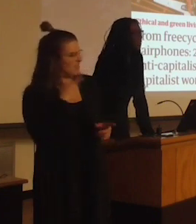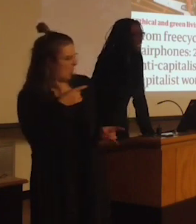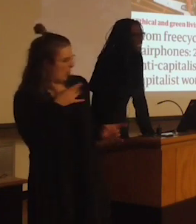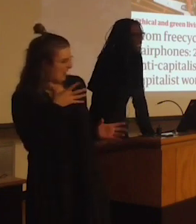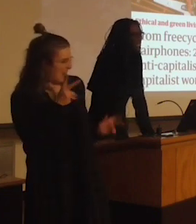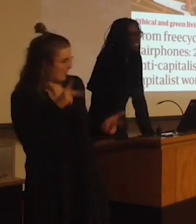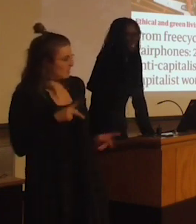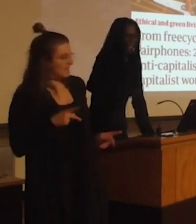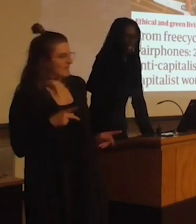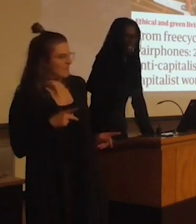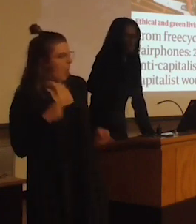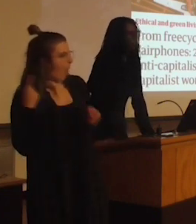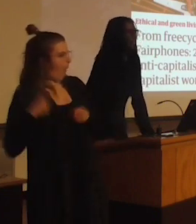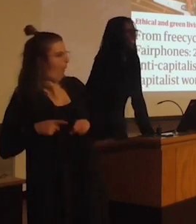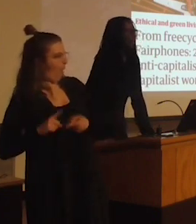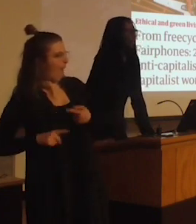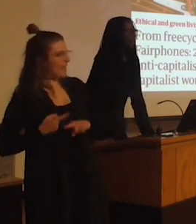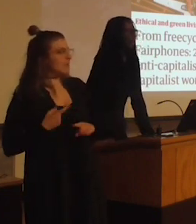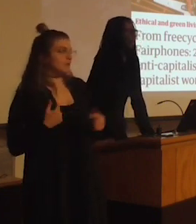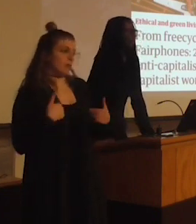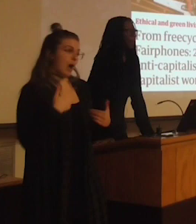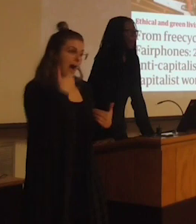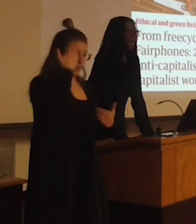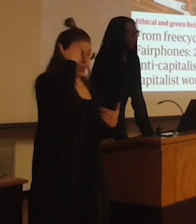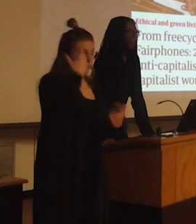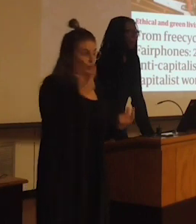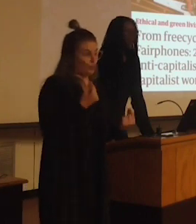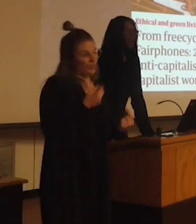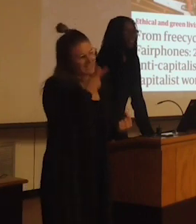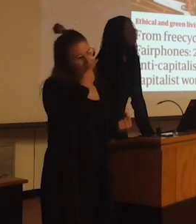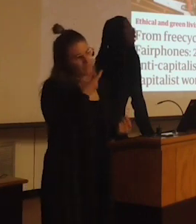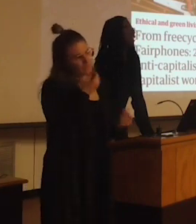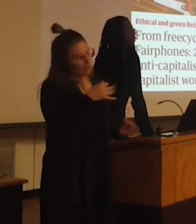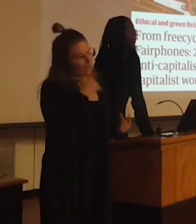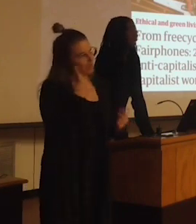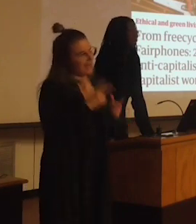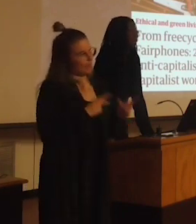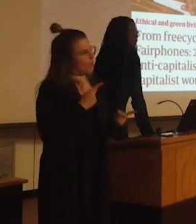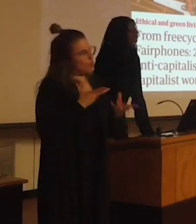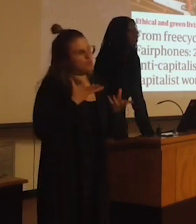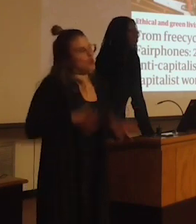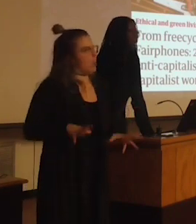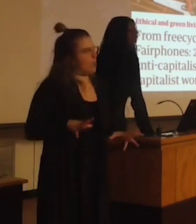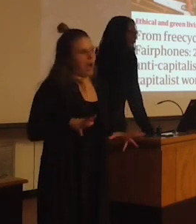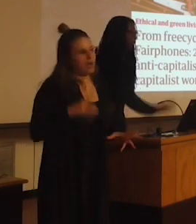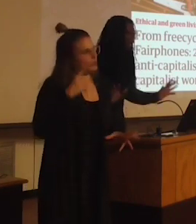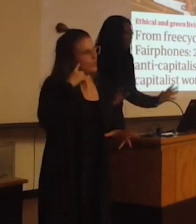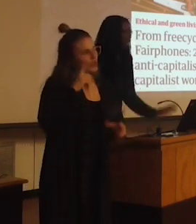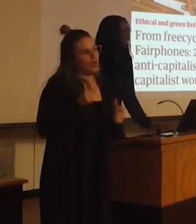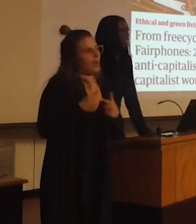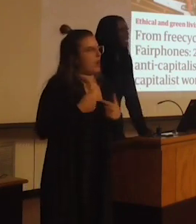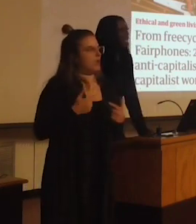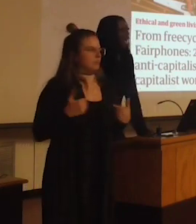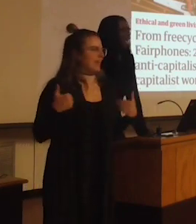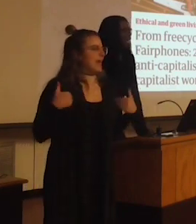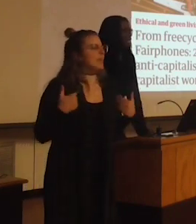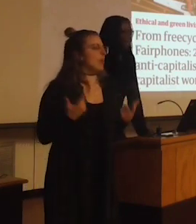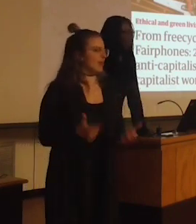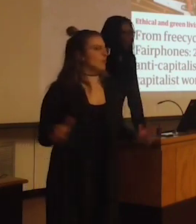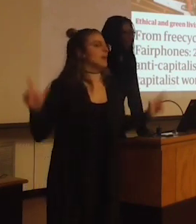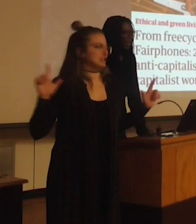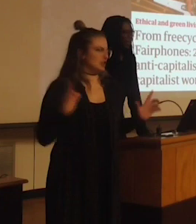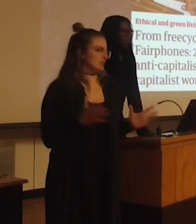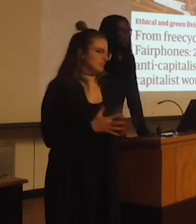anything that I'm known to do, it's to piss off Black people who really, really don't want to hear about animal liberation.